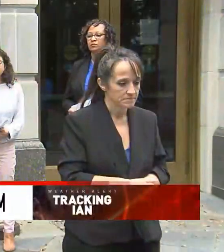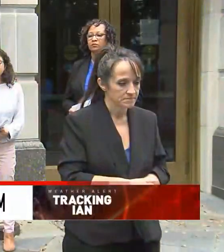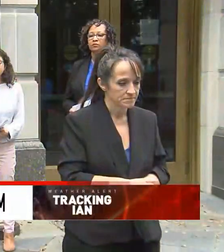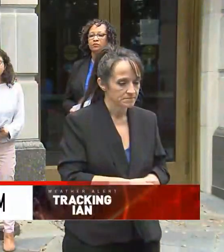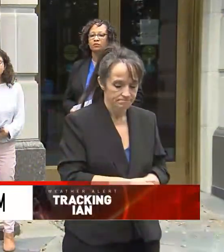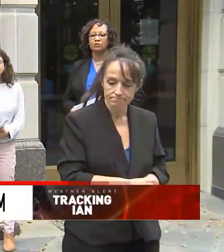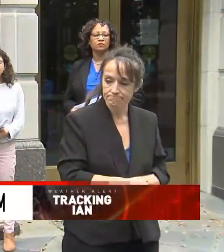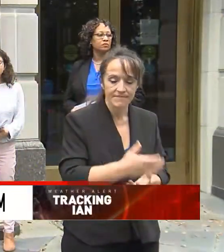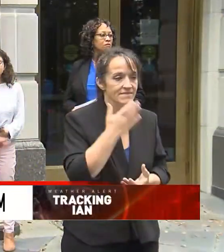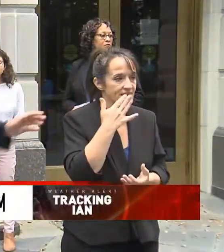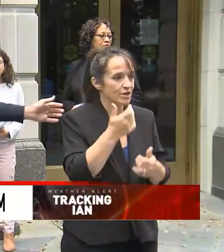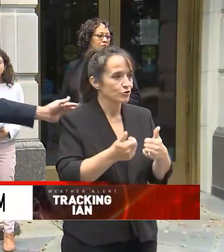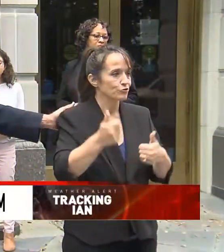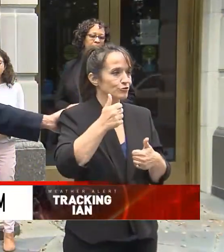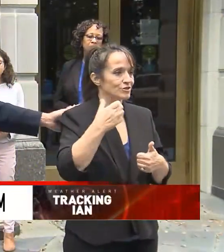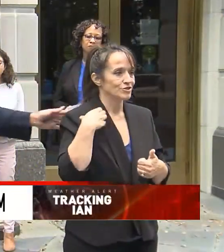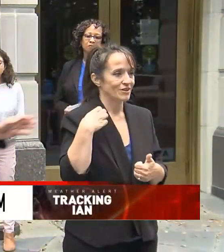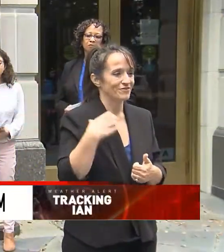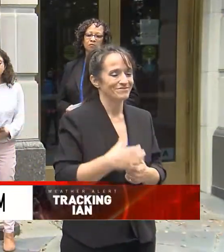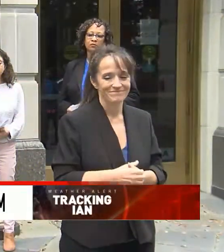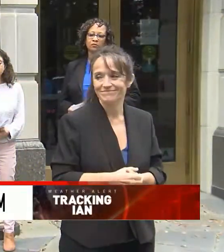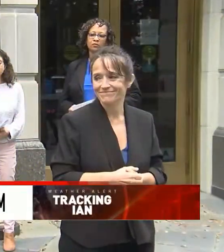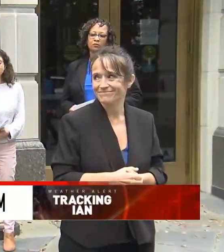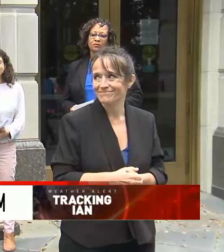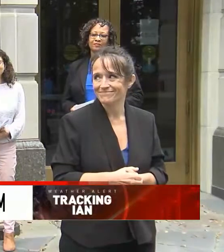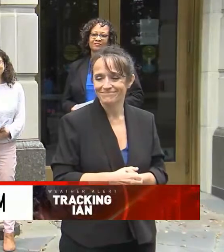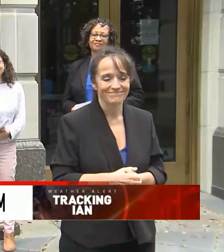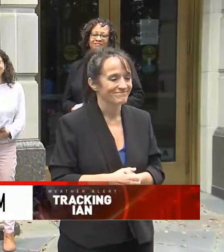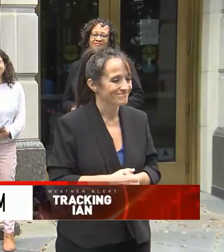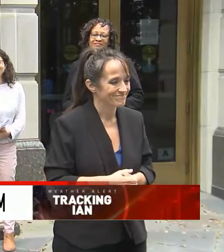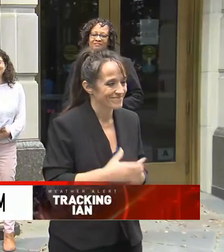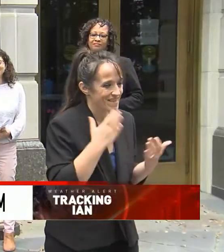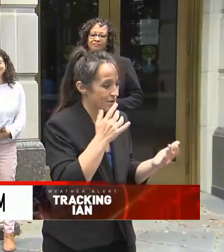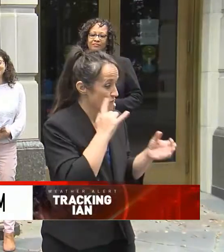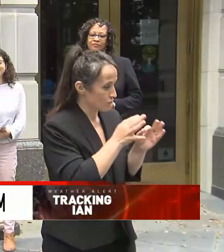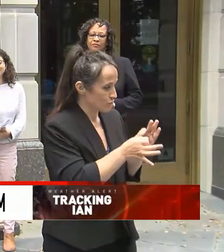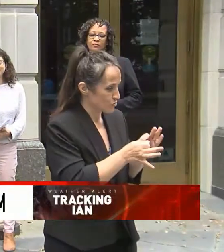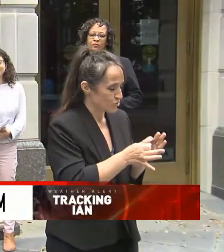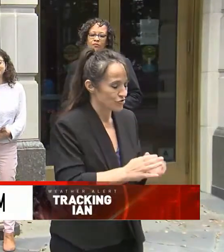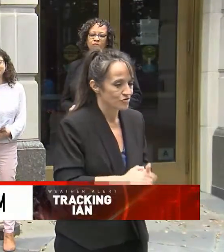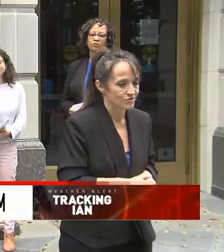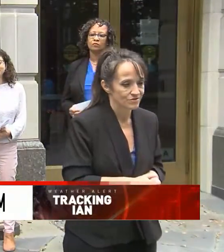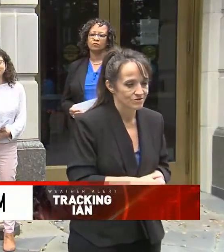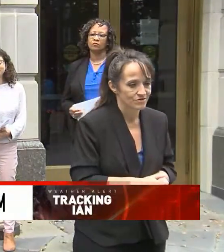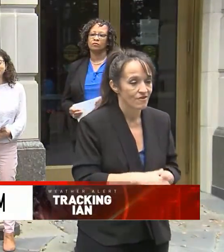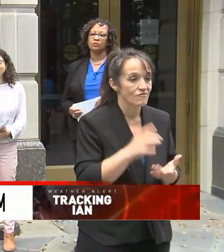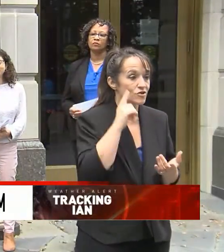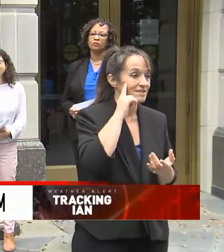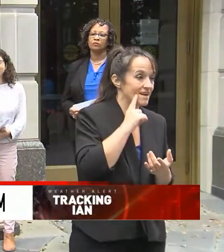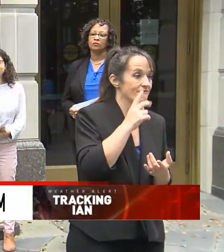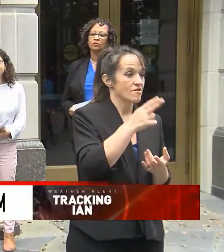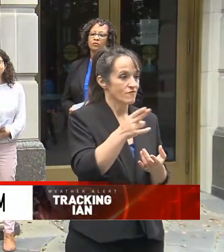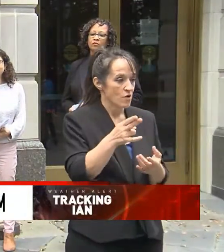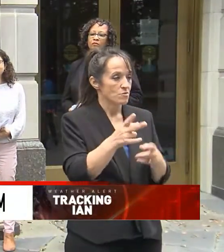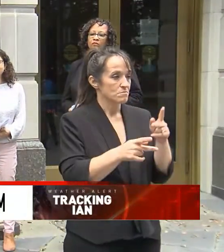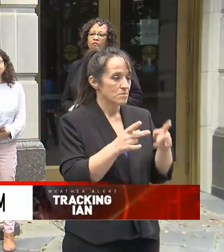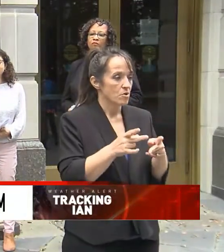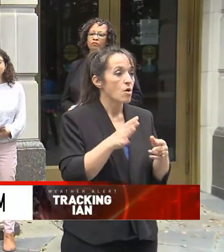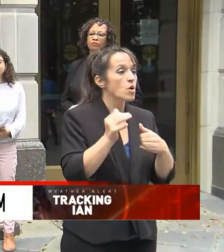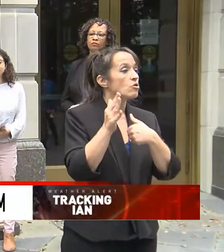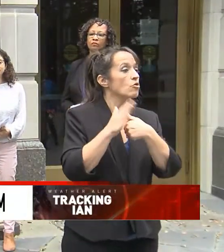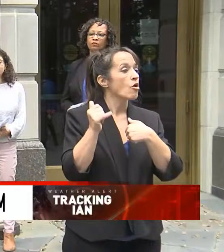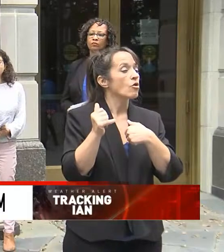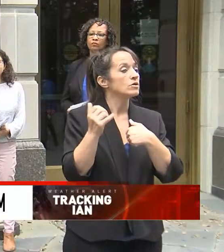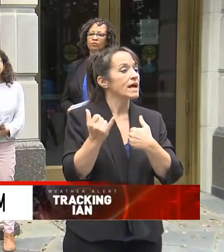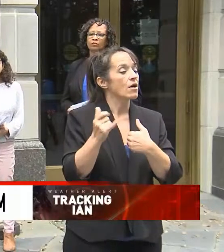Thank you, Chief, and thank you for providing interpretation for those hearing impaired. I'd like to call